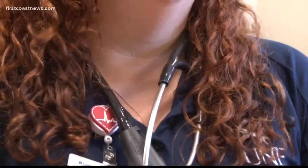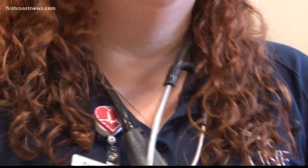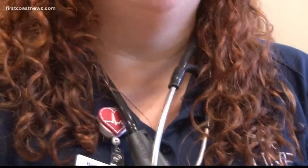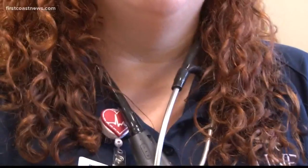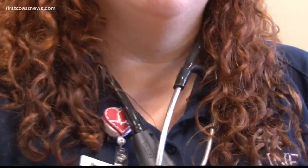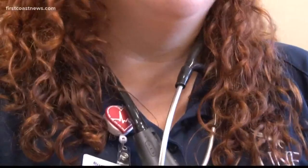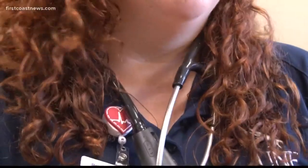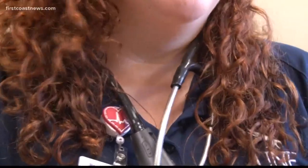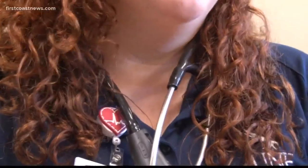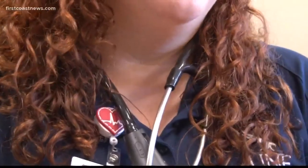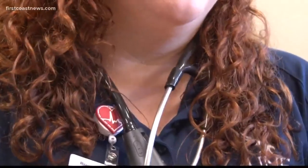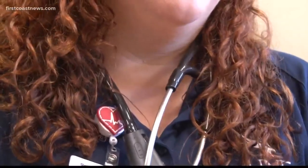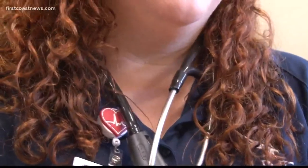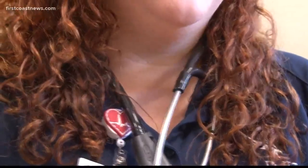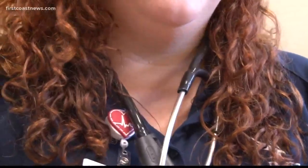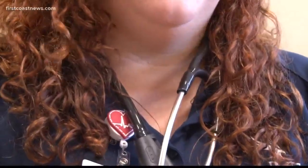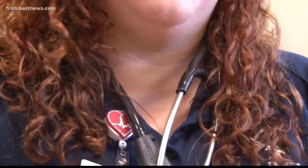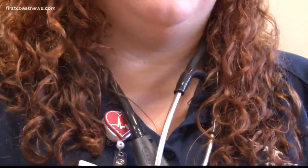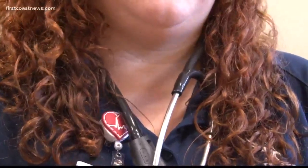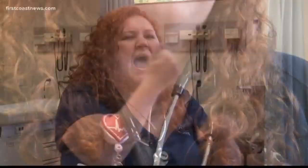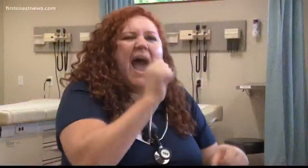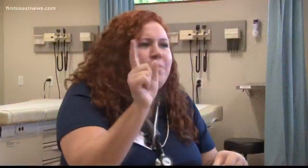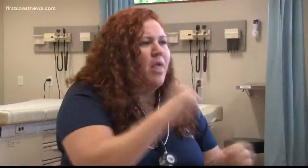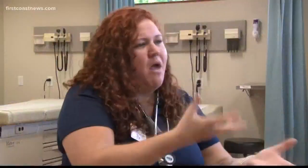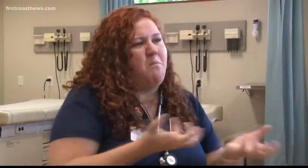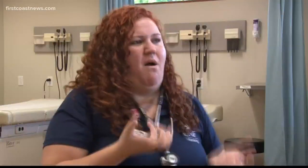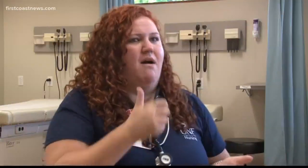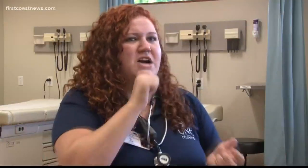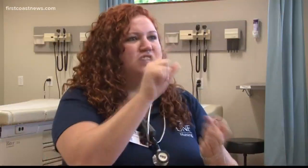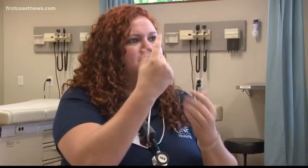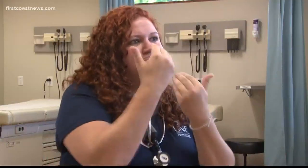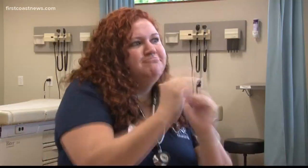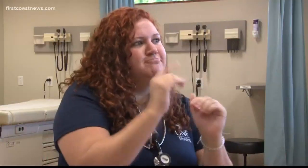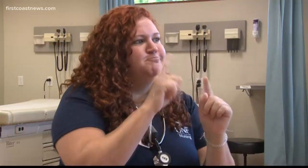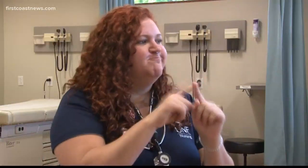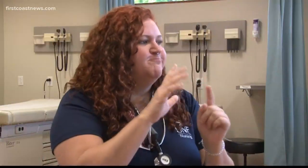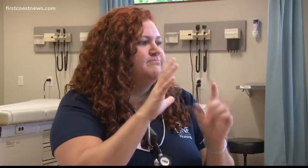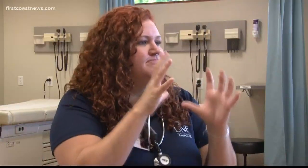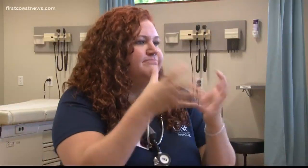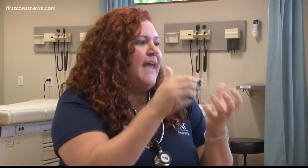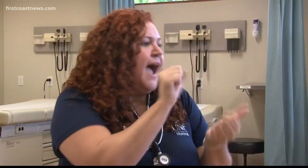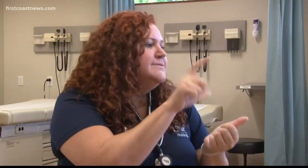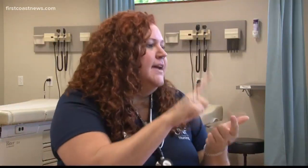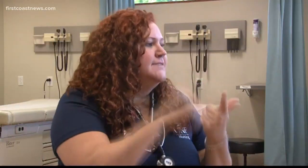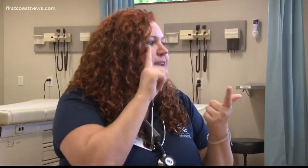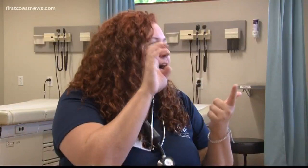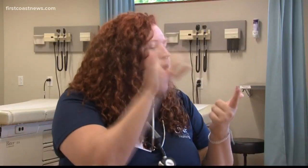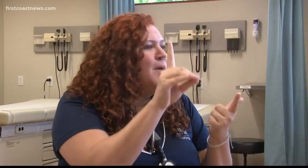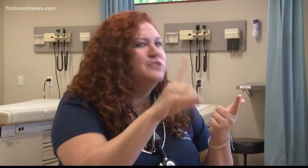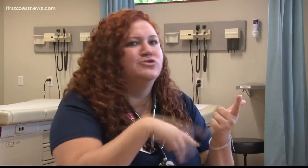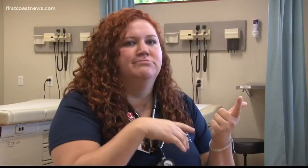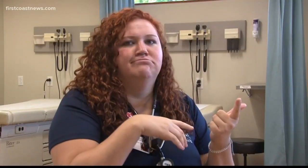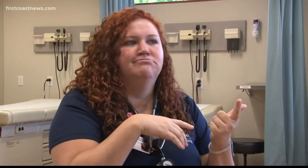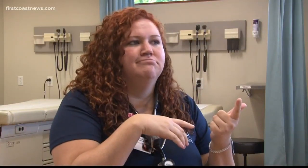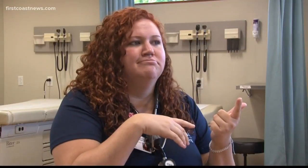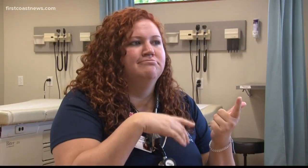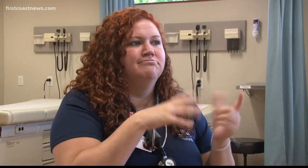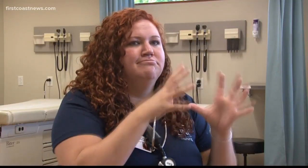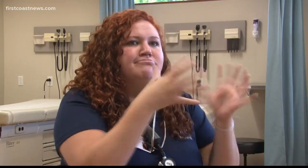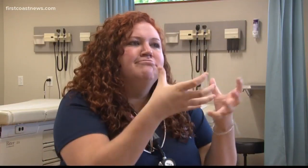the stigma. It means so much to me because I want the deaf community to be able to do anything they want, not be limited to, you know, working in deaf education